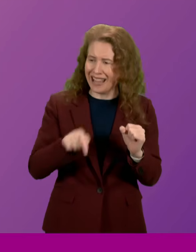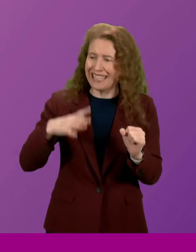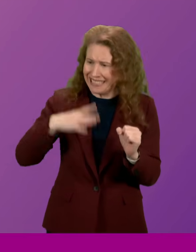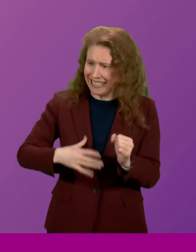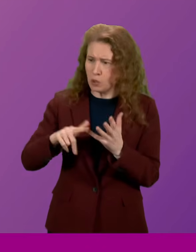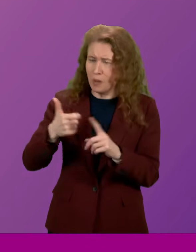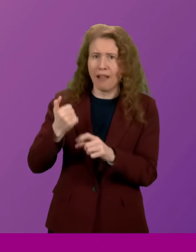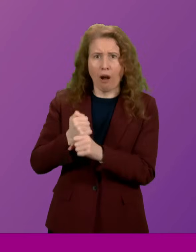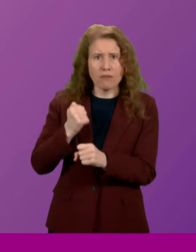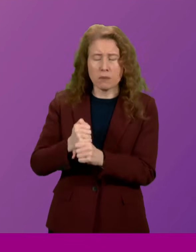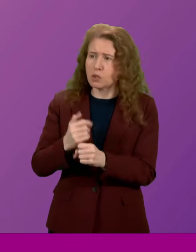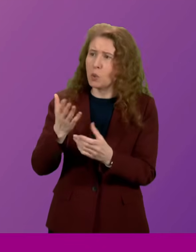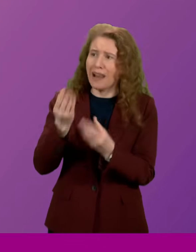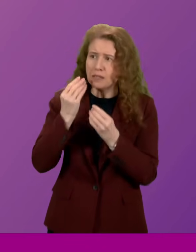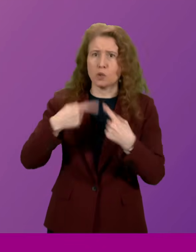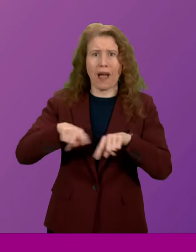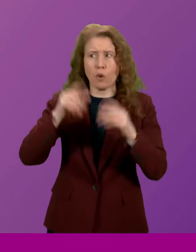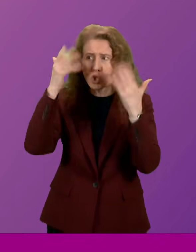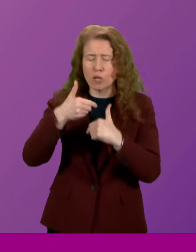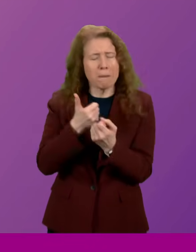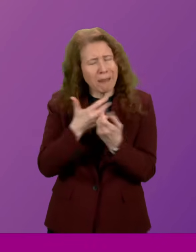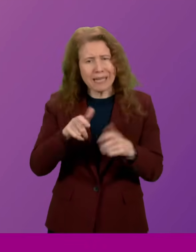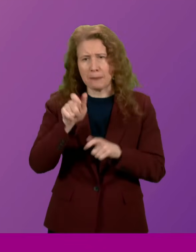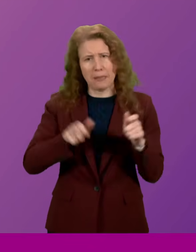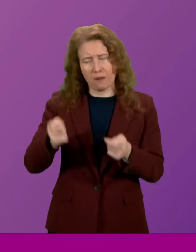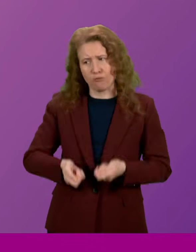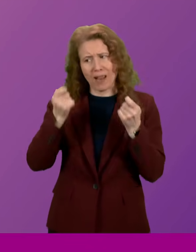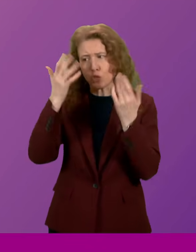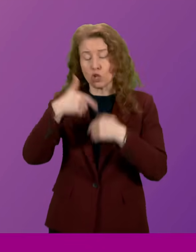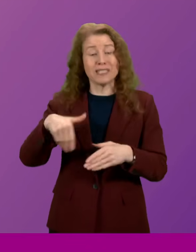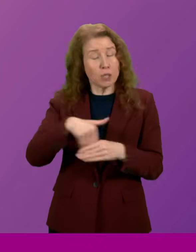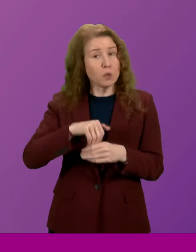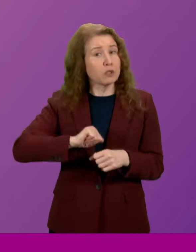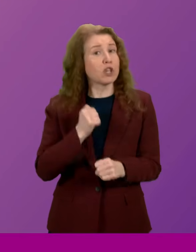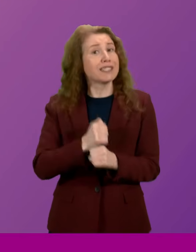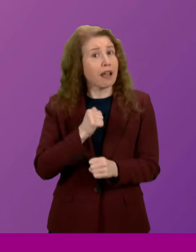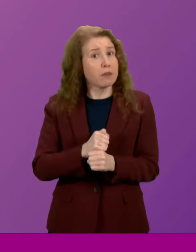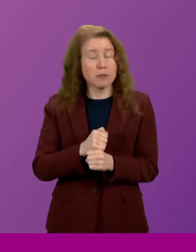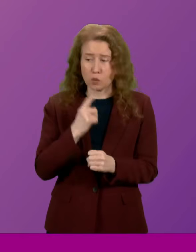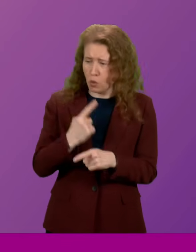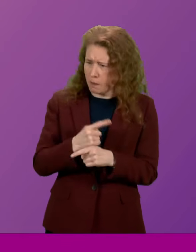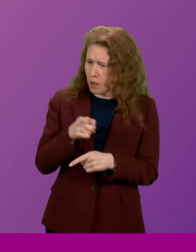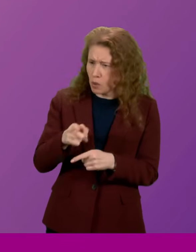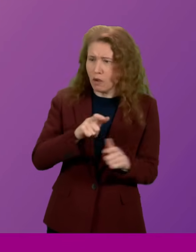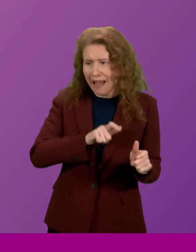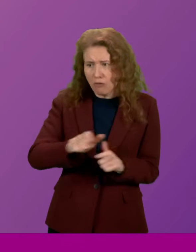Government to heed the concerns that have been expressed by many people, including the Scottish Government, about the continuation of the